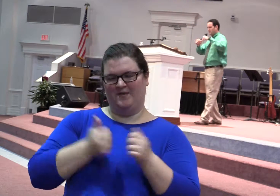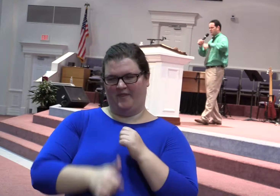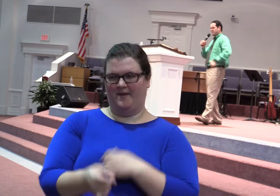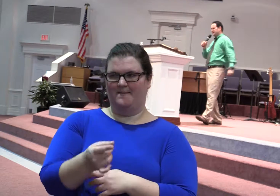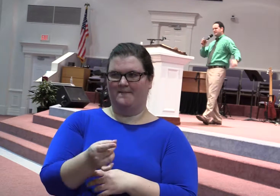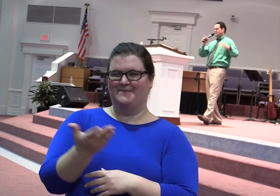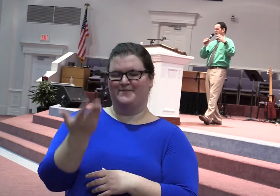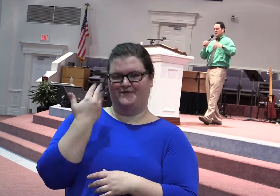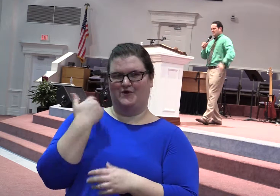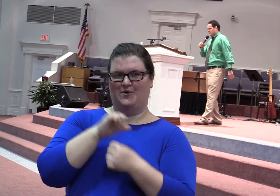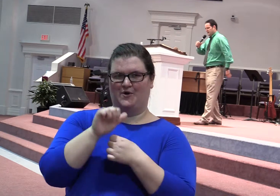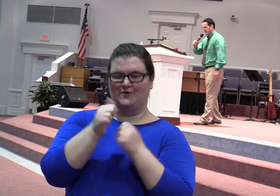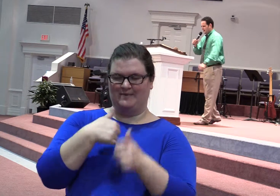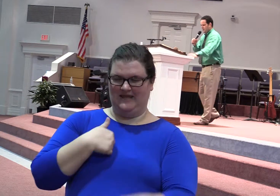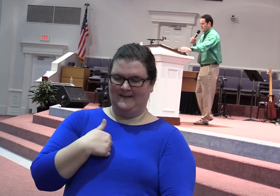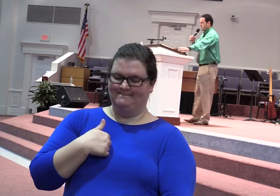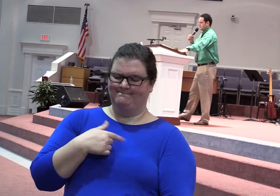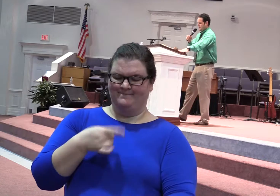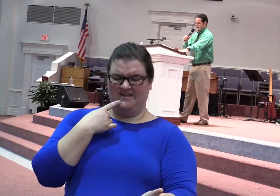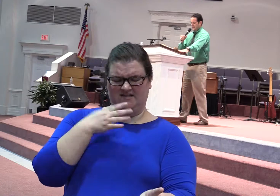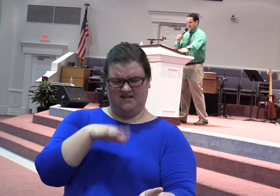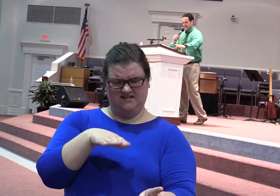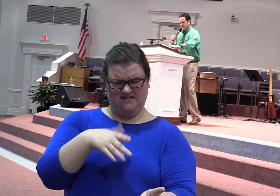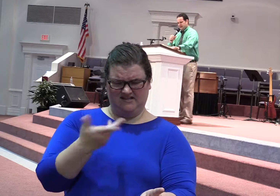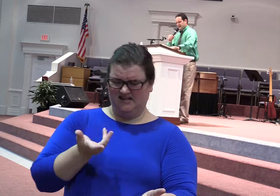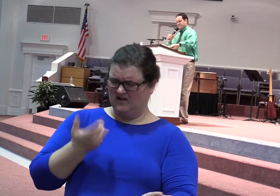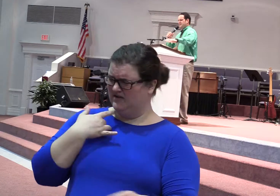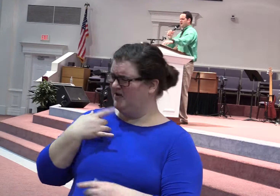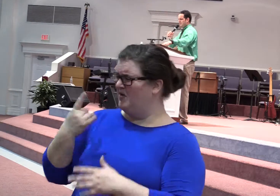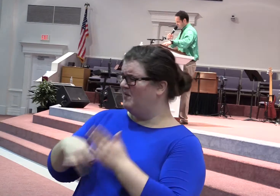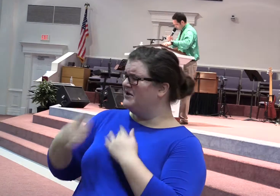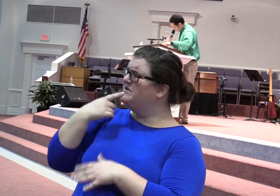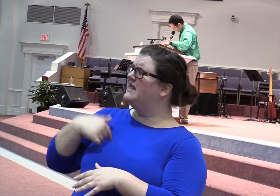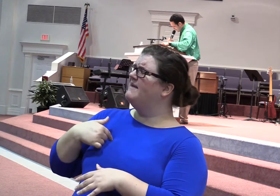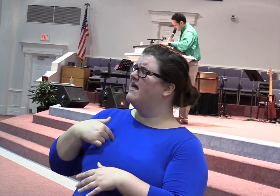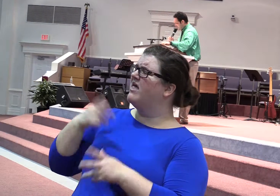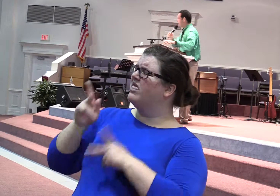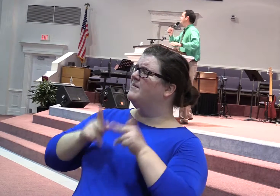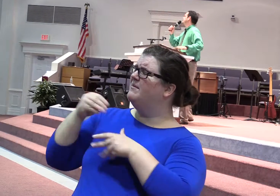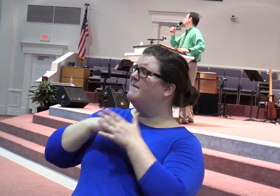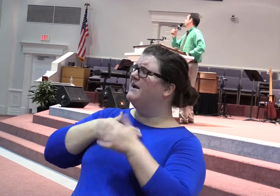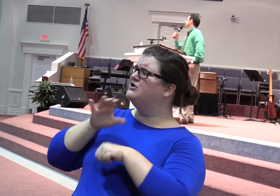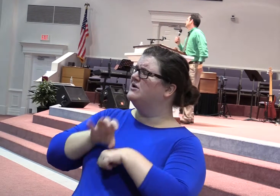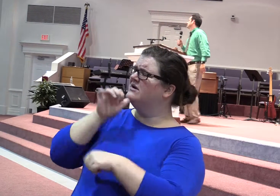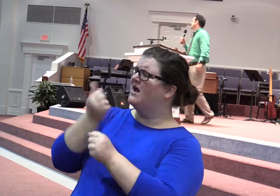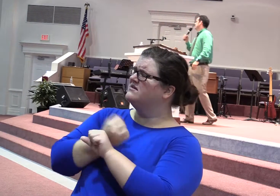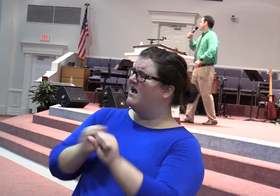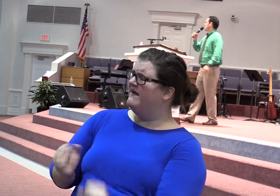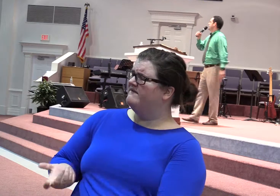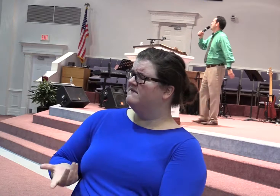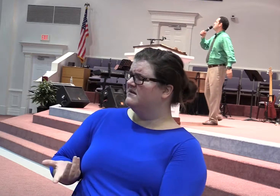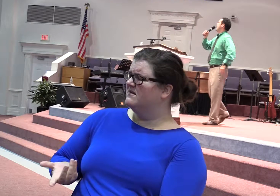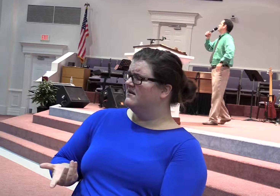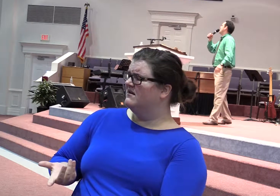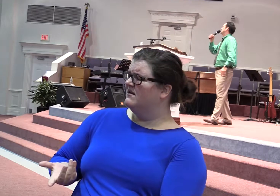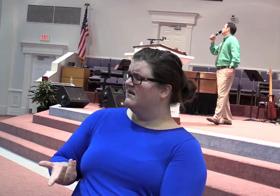used to work with me, and said, what are you telling me? That the people in my church are not saved because